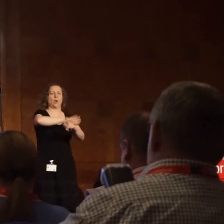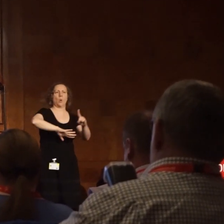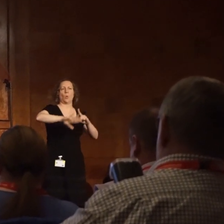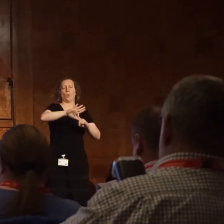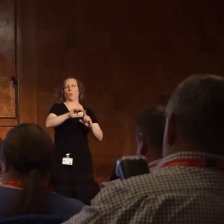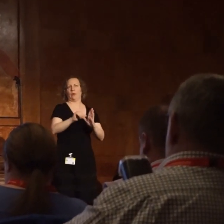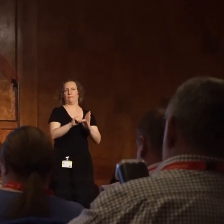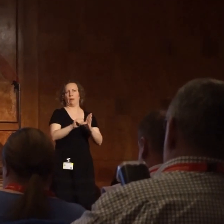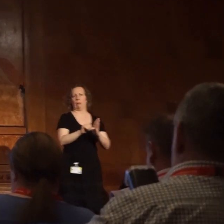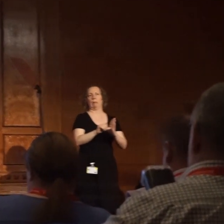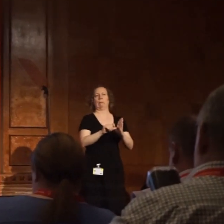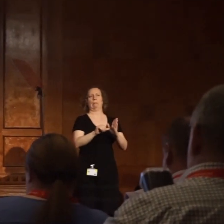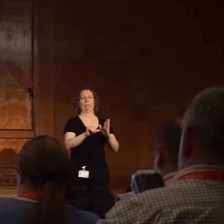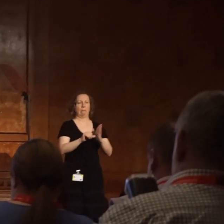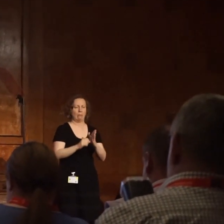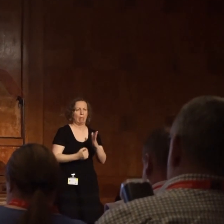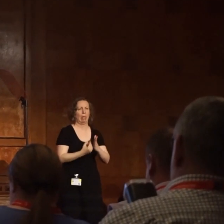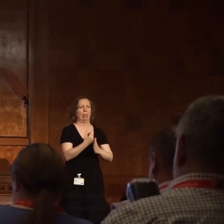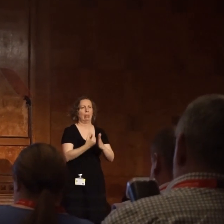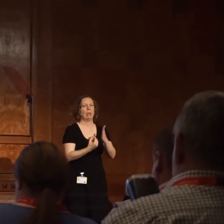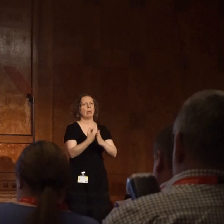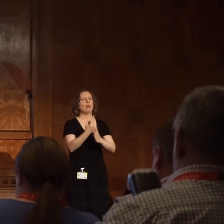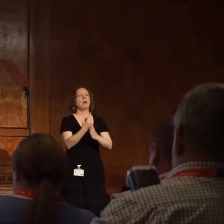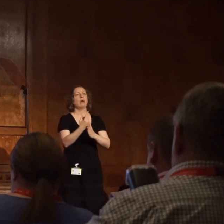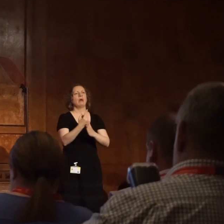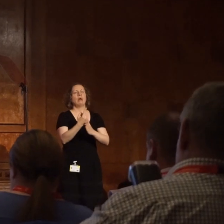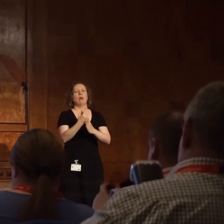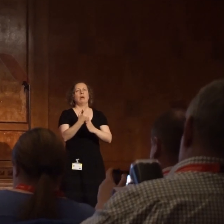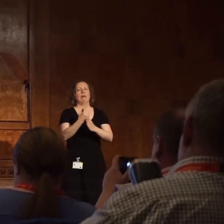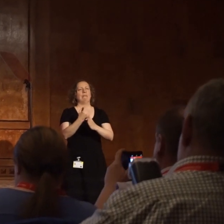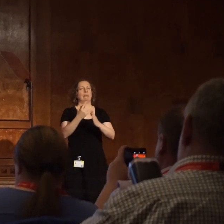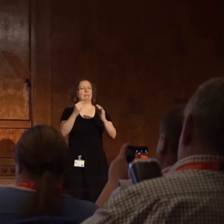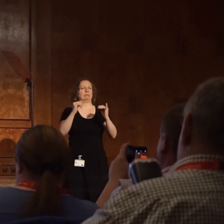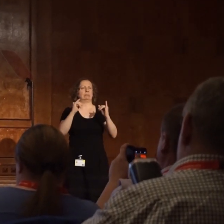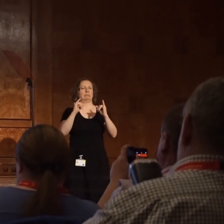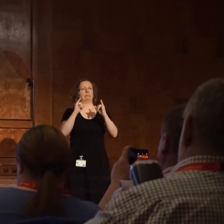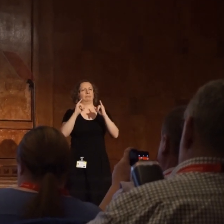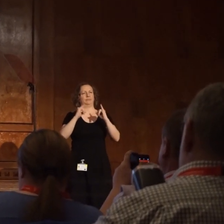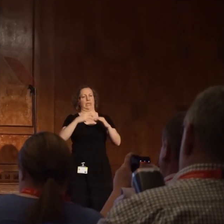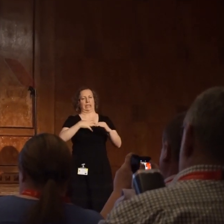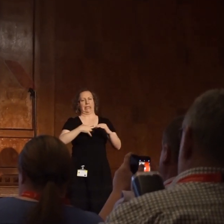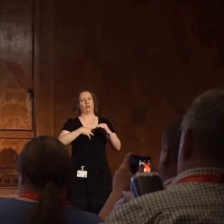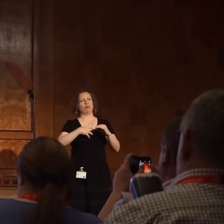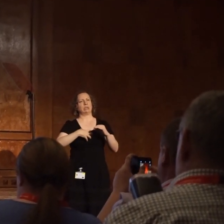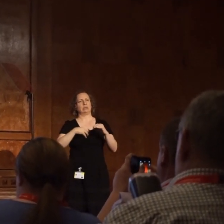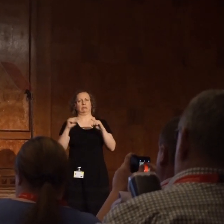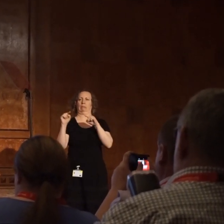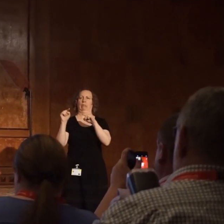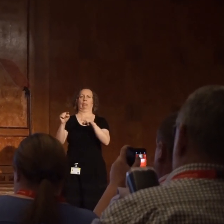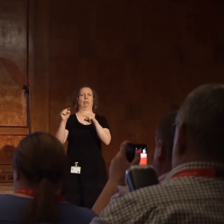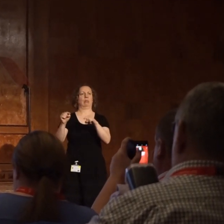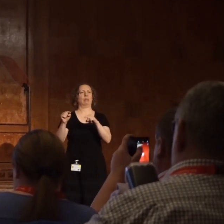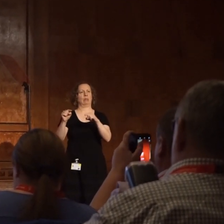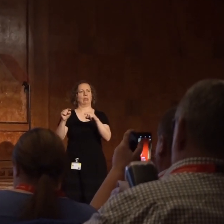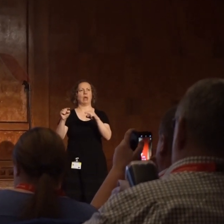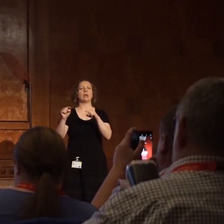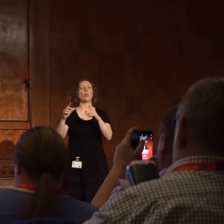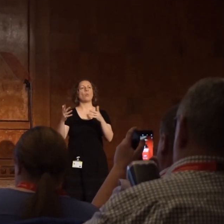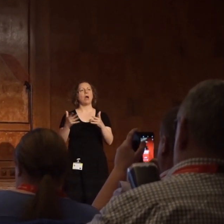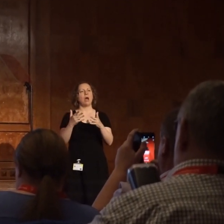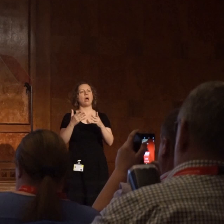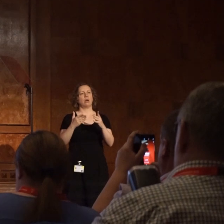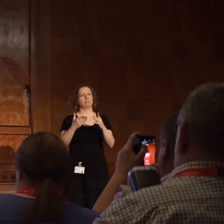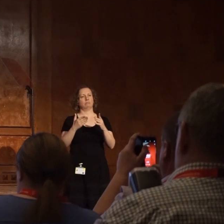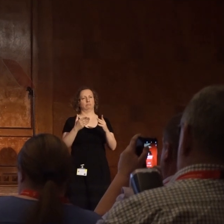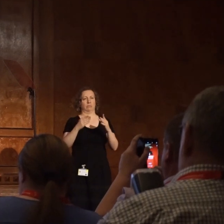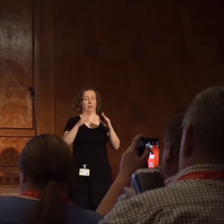times. The terrorist attack at the Manchester Arena, which preceded other attacks in London, was one of the most